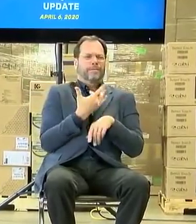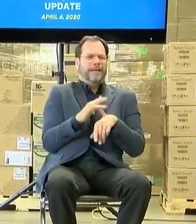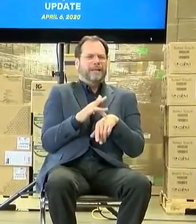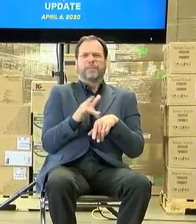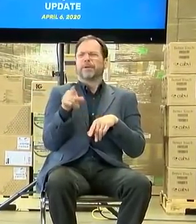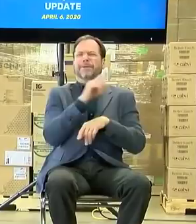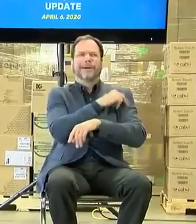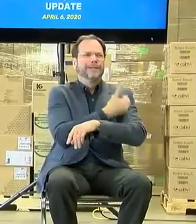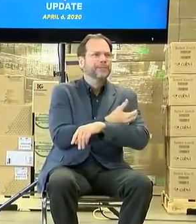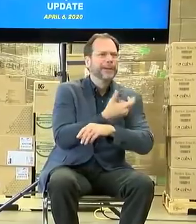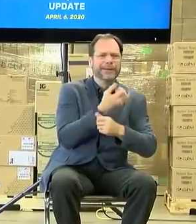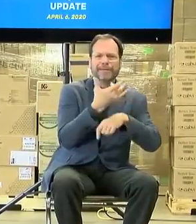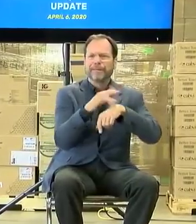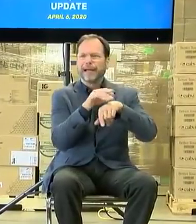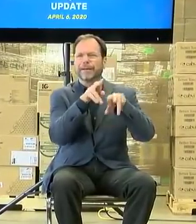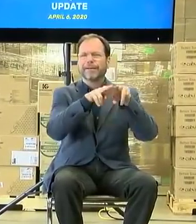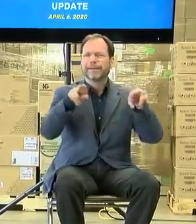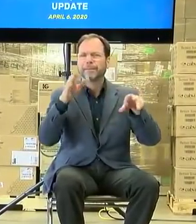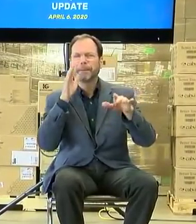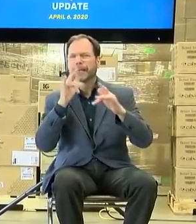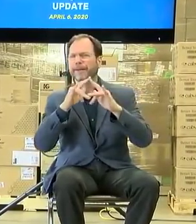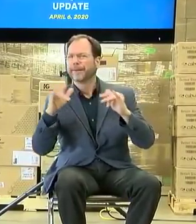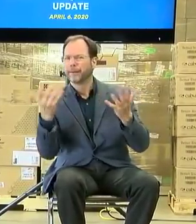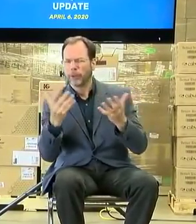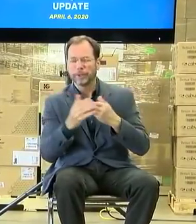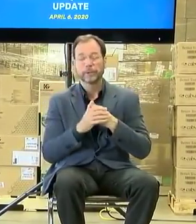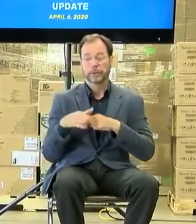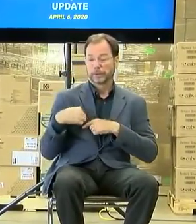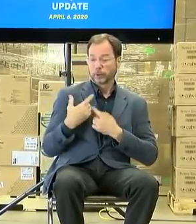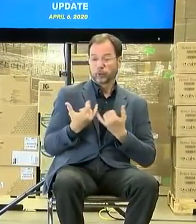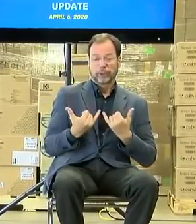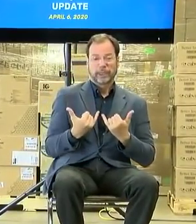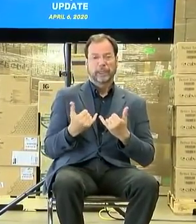facilities. As of today, there are